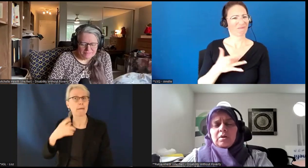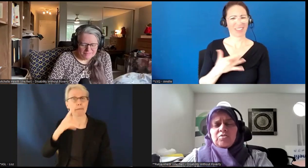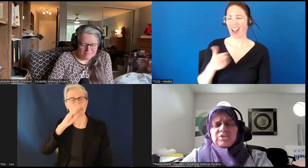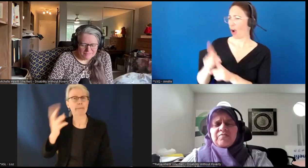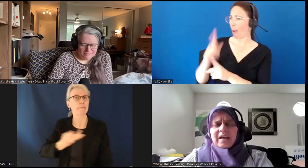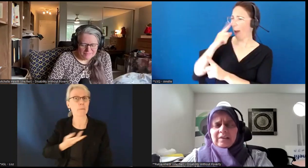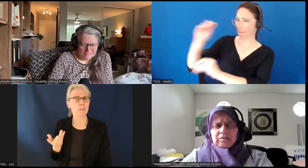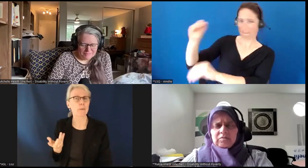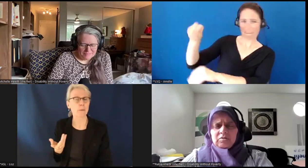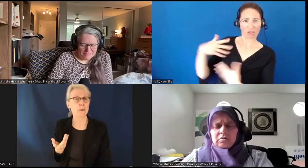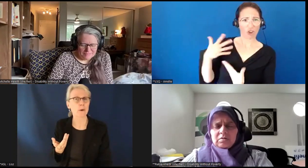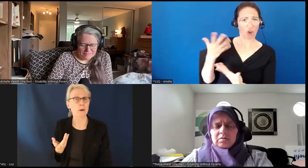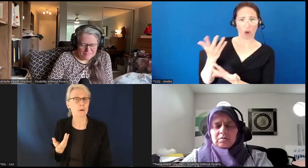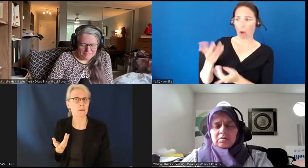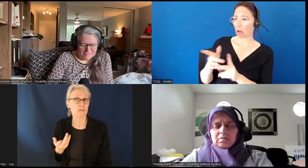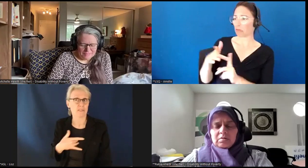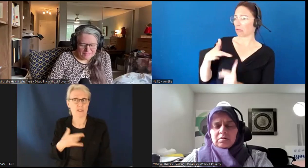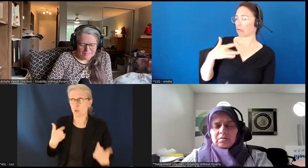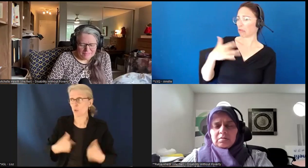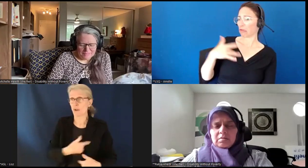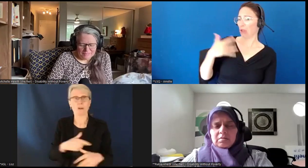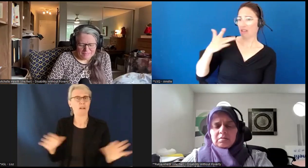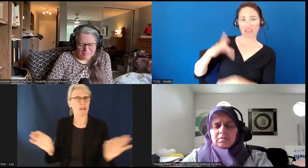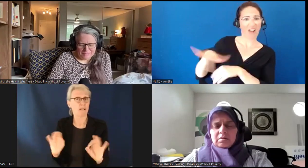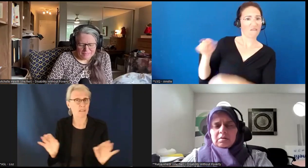ignored, devalued,